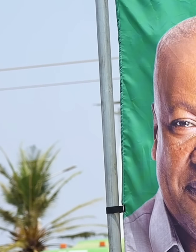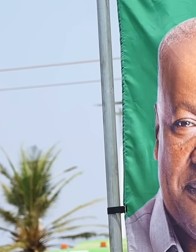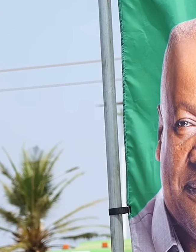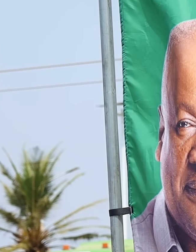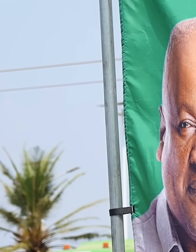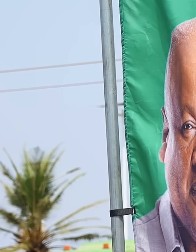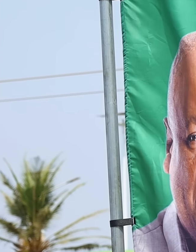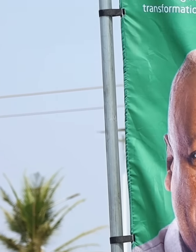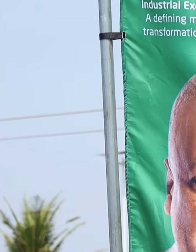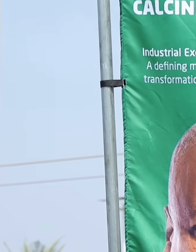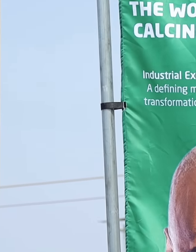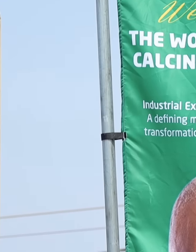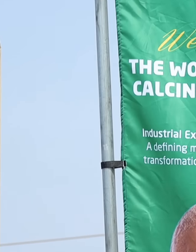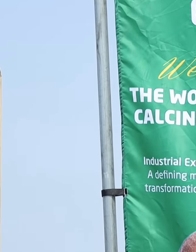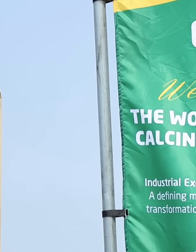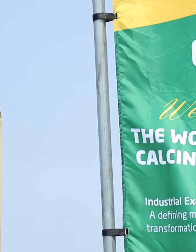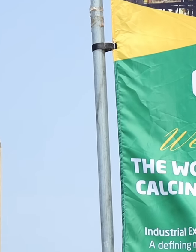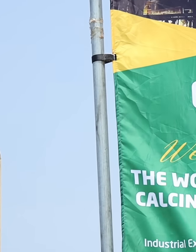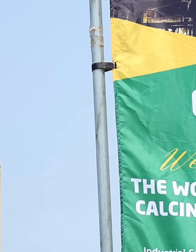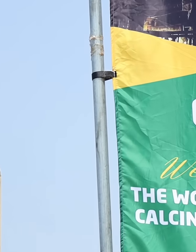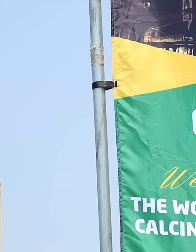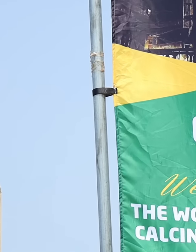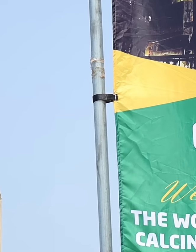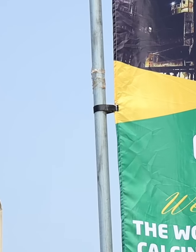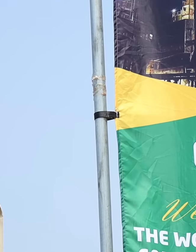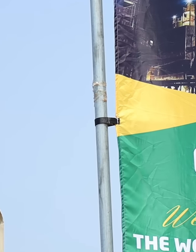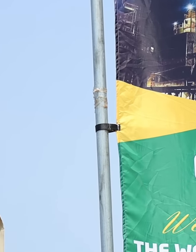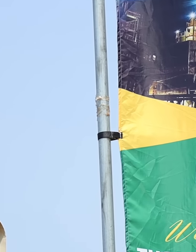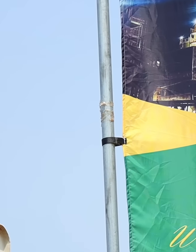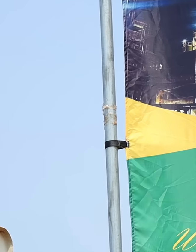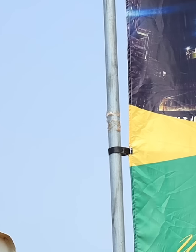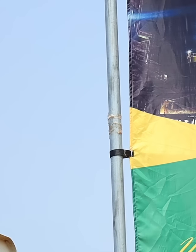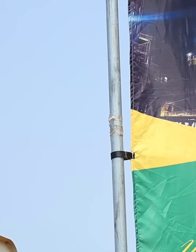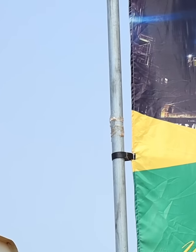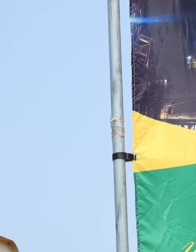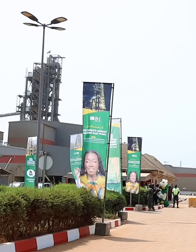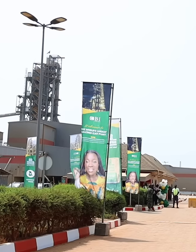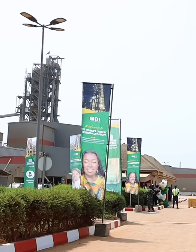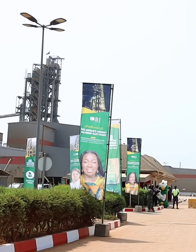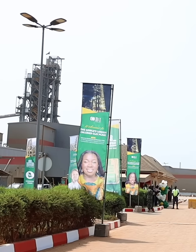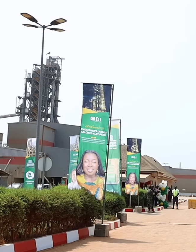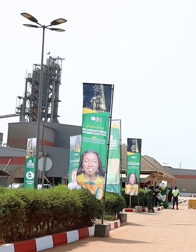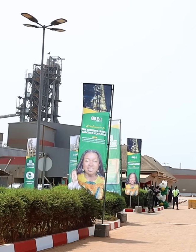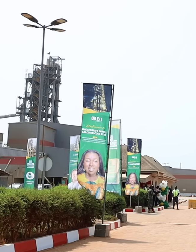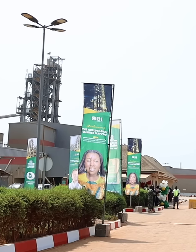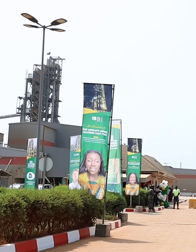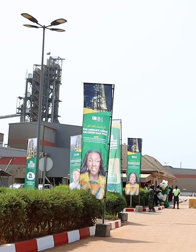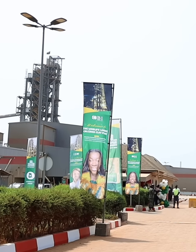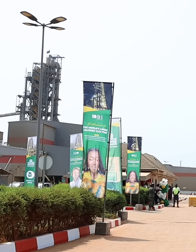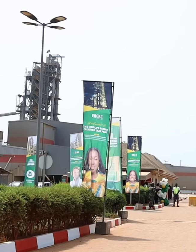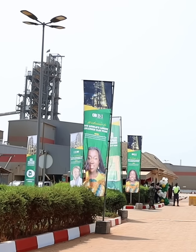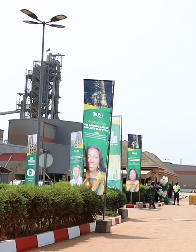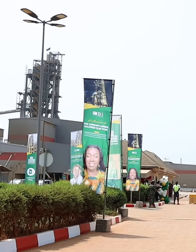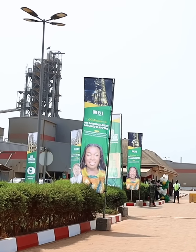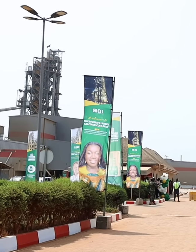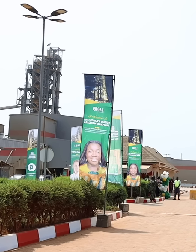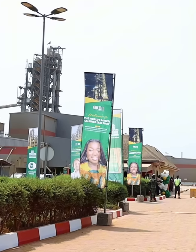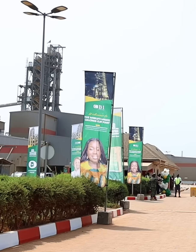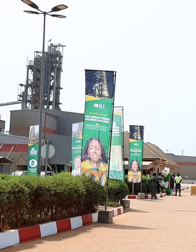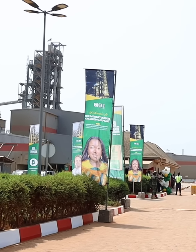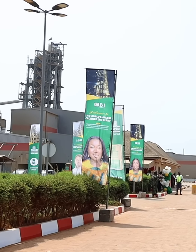continuously, 24 hours a day, 7 days a week, 365 days a year.